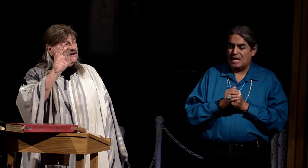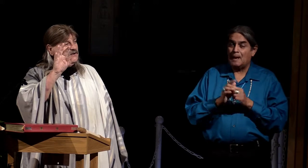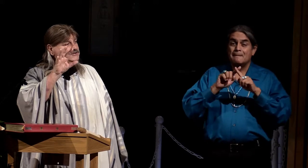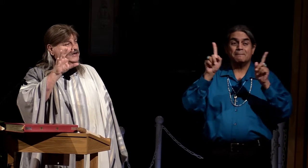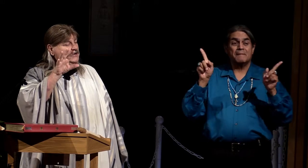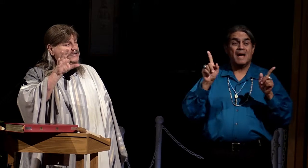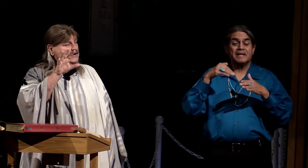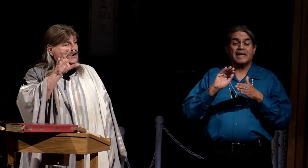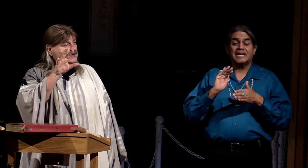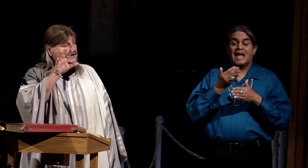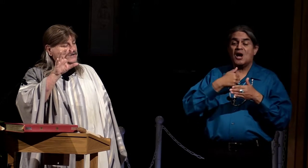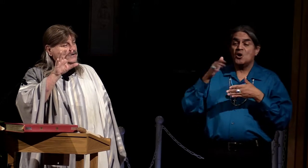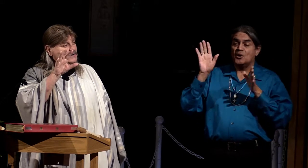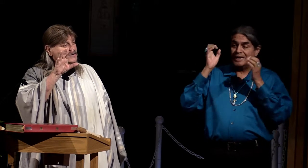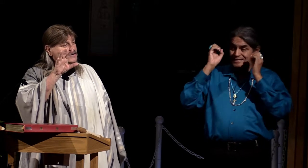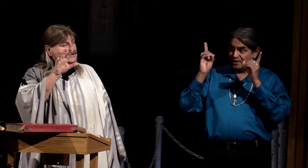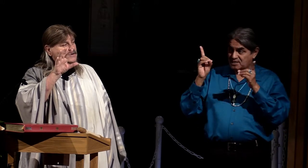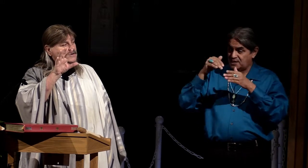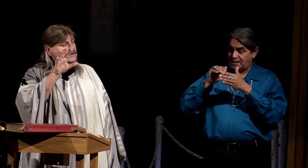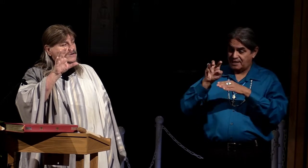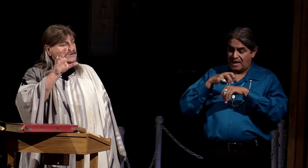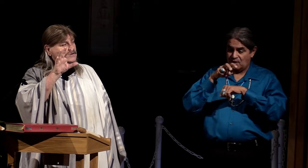But in our education in Ireland,